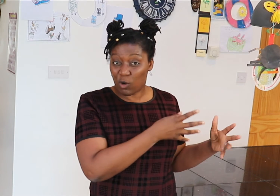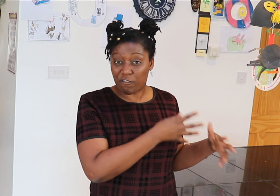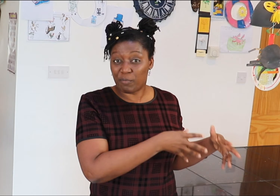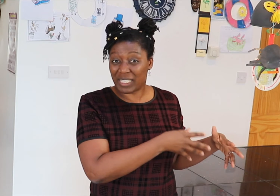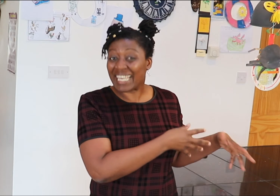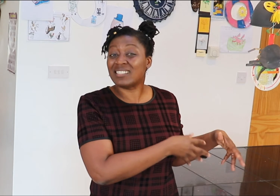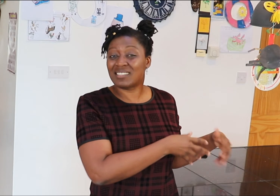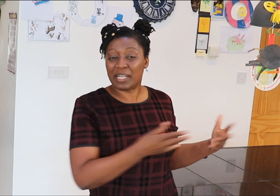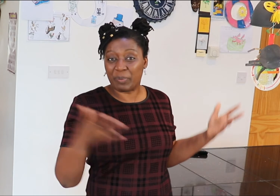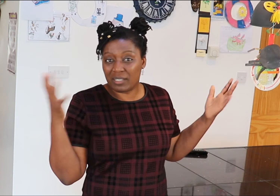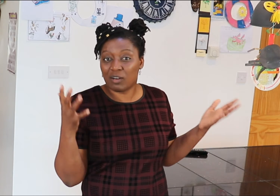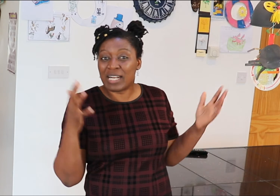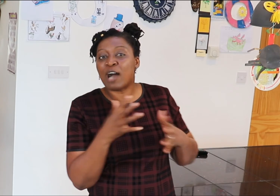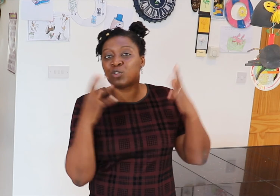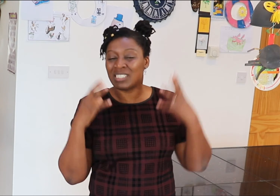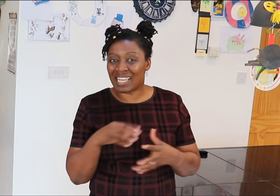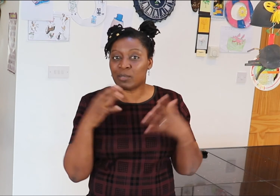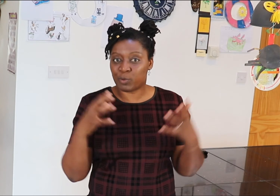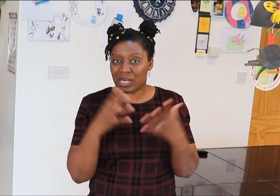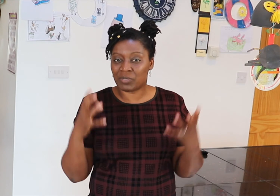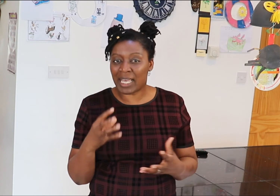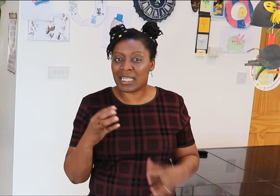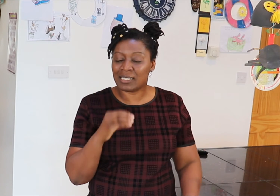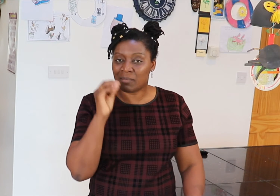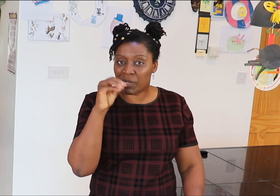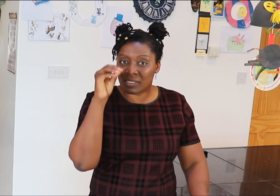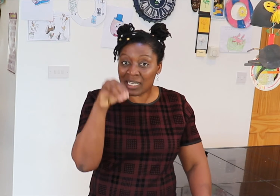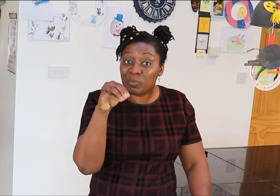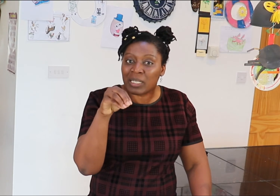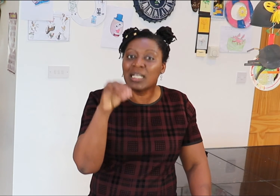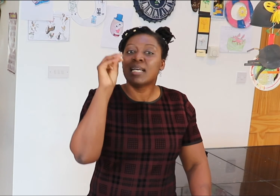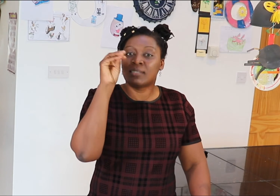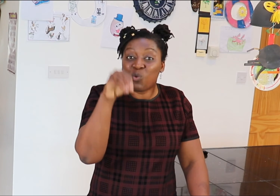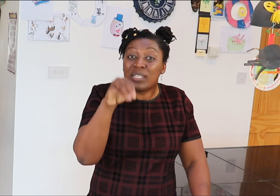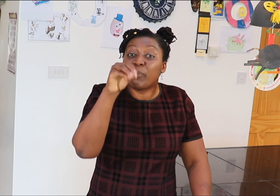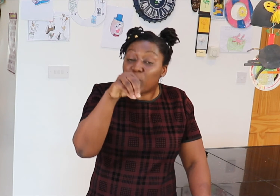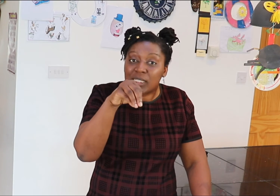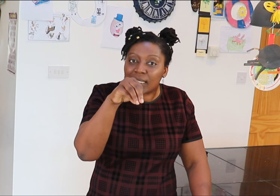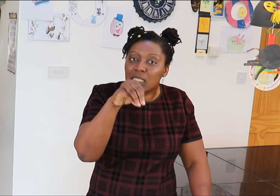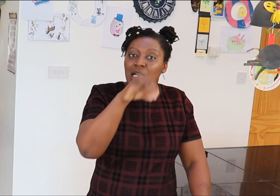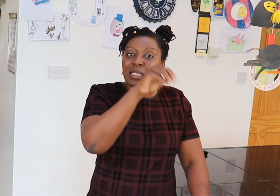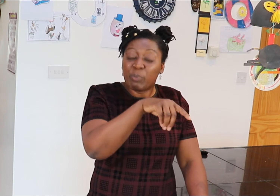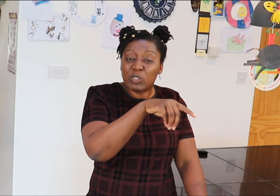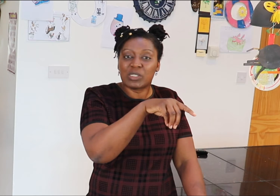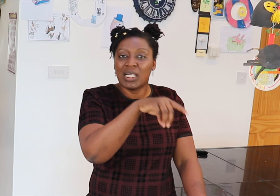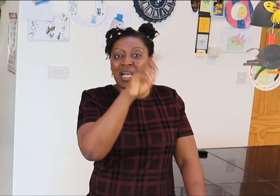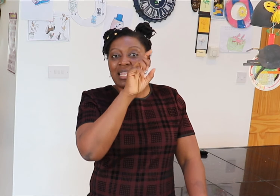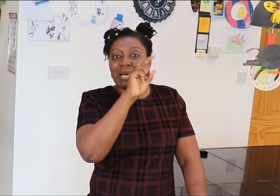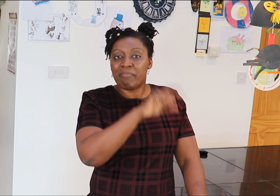or from the kid's inner being on how to design it. But what I'm saying is that the mother's inner being is the one that built that